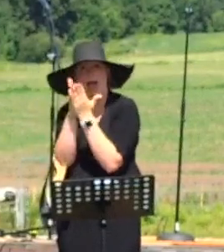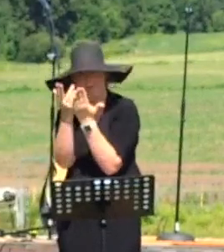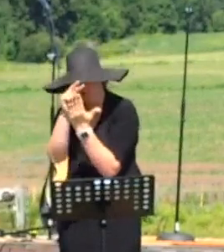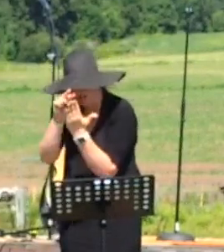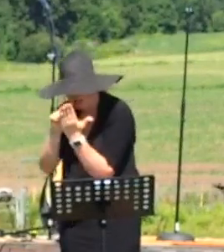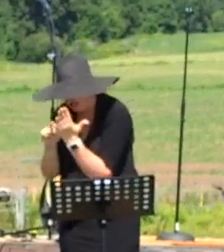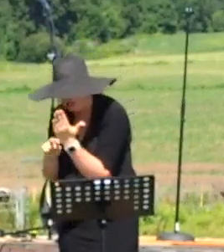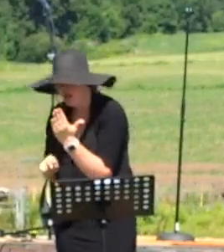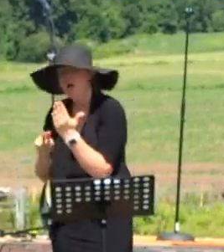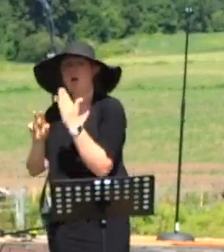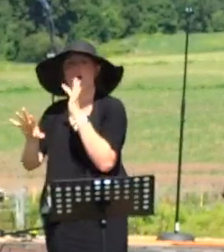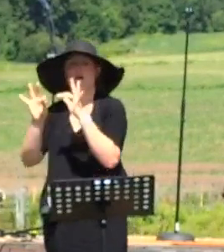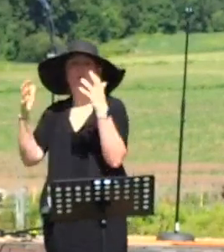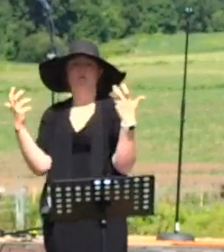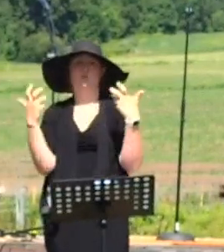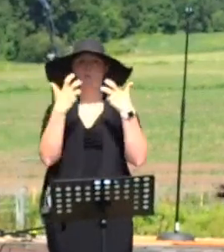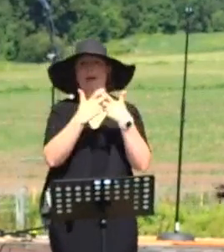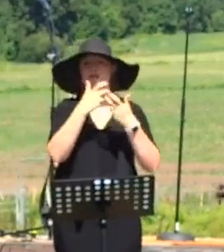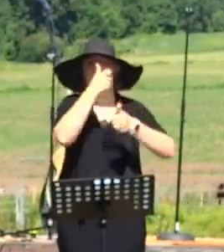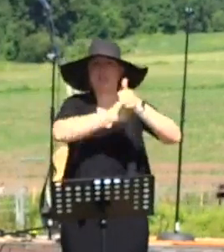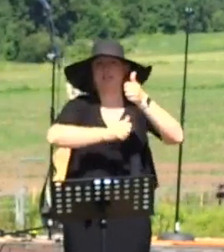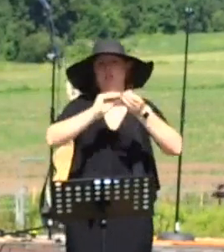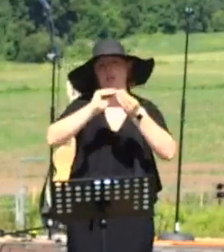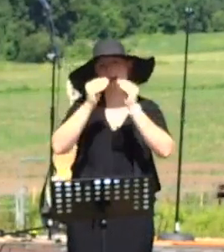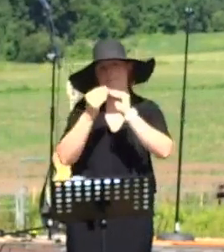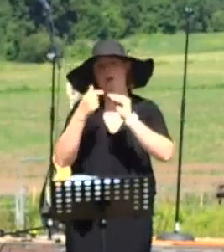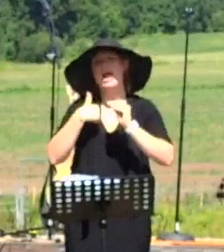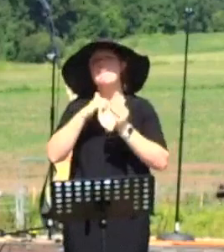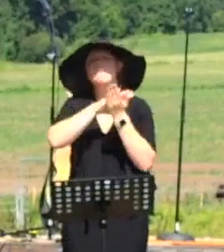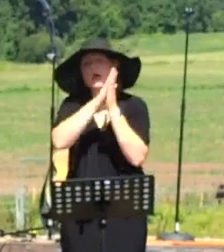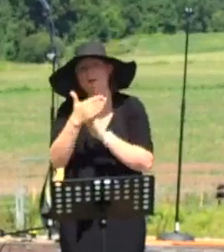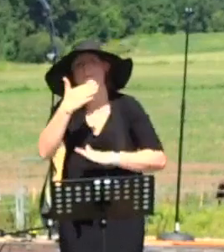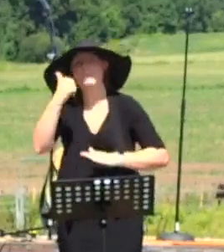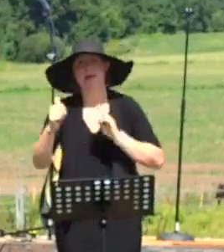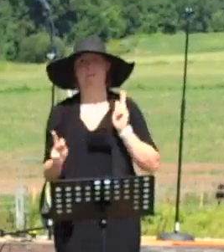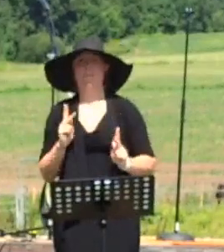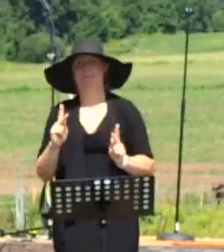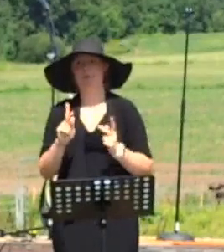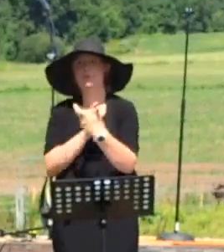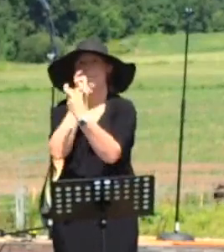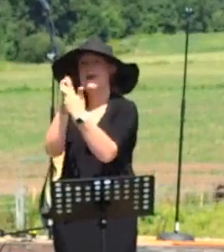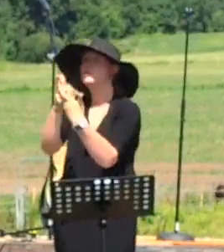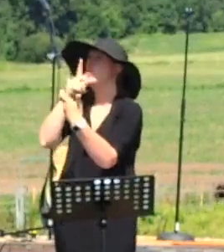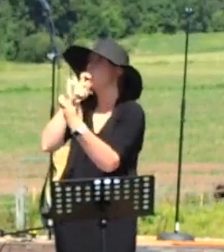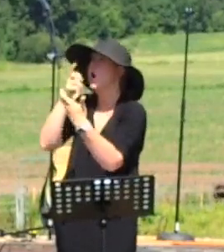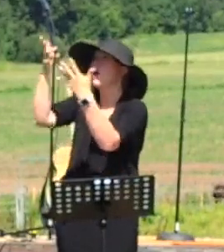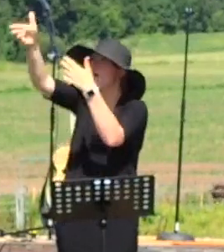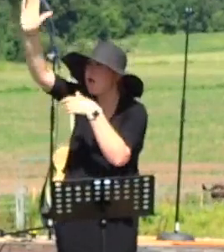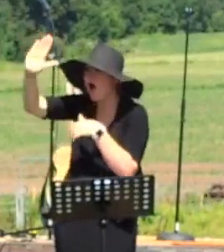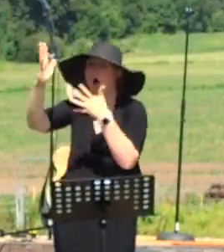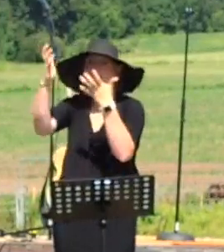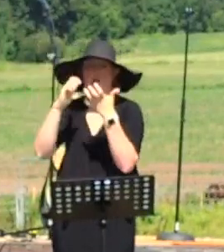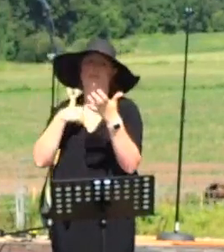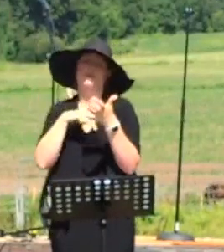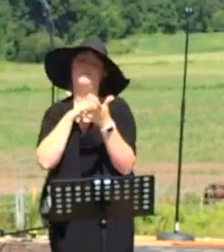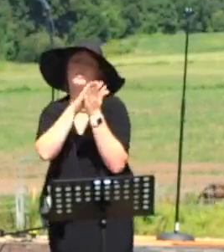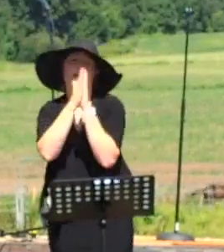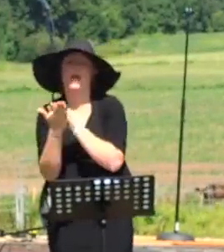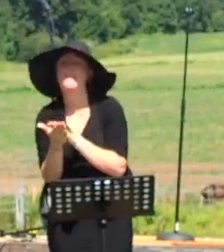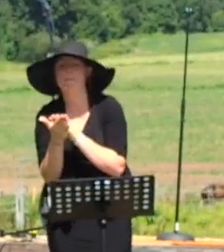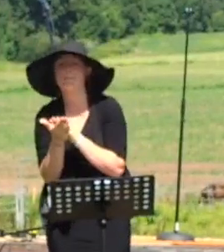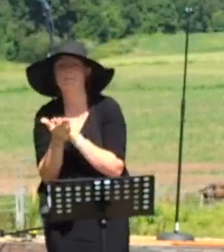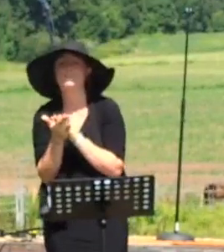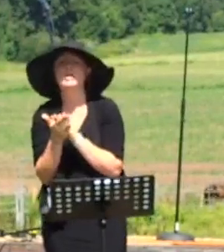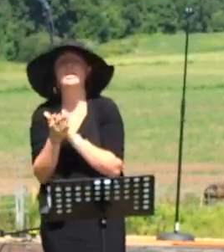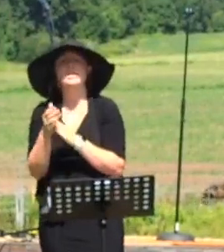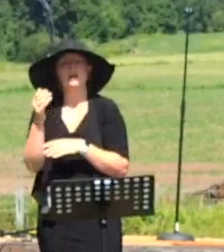that true self that God made us to be. And as I said, our other messages, the last seven